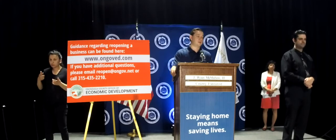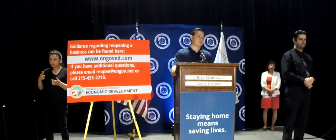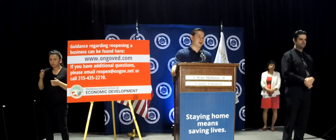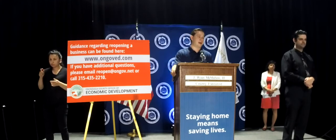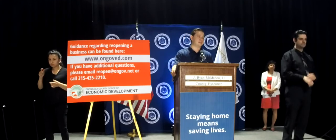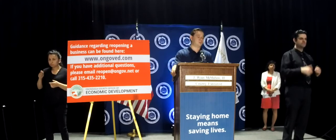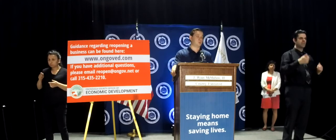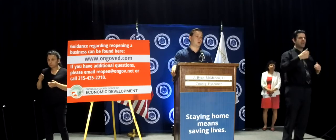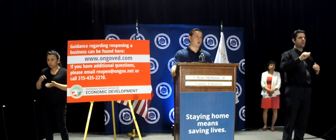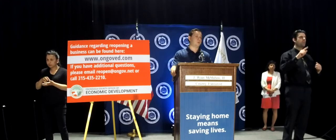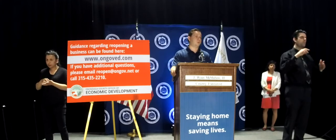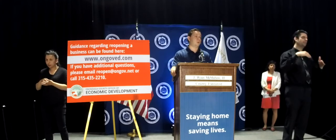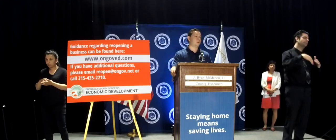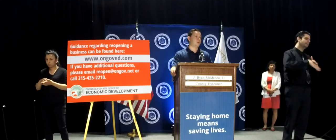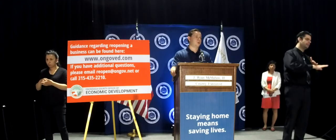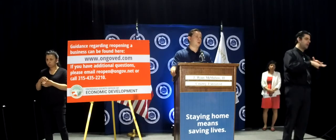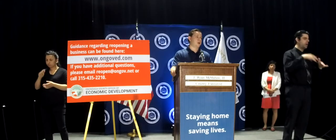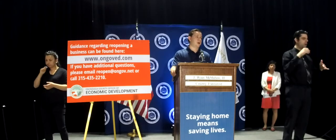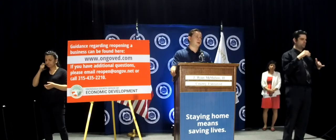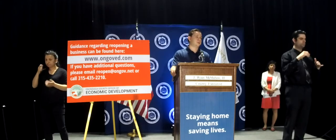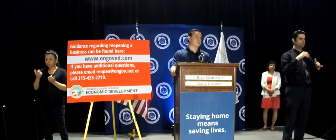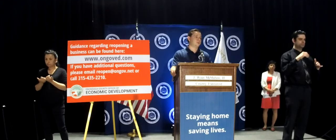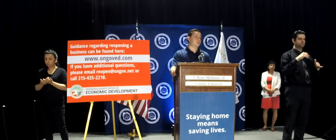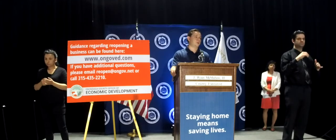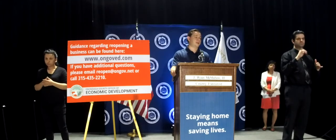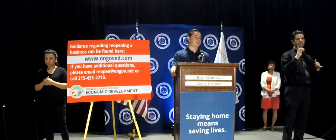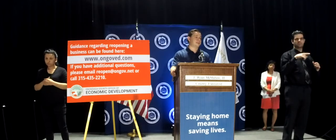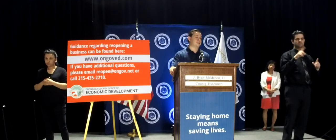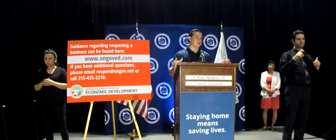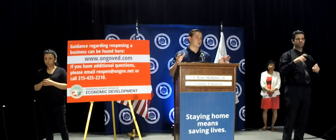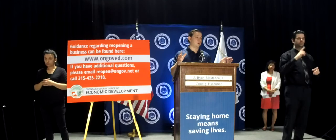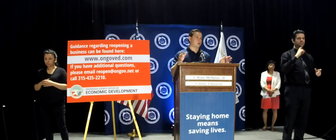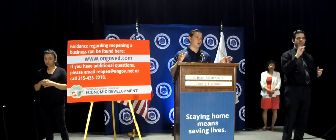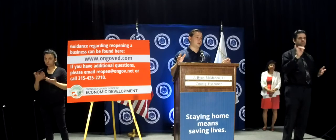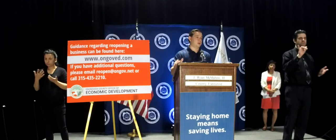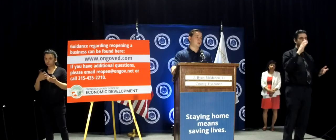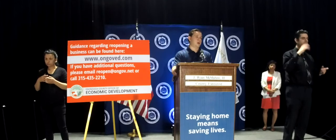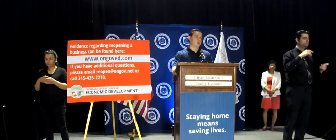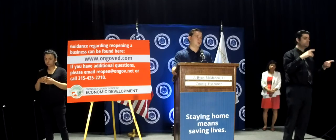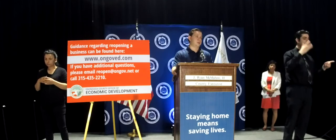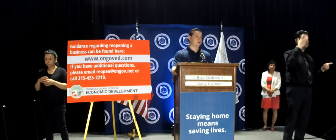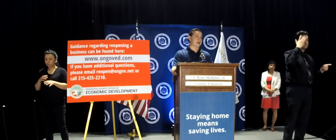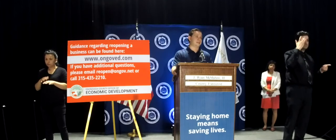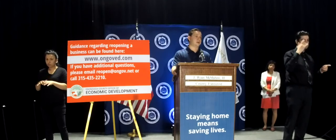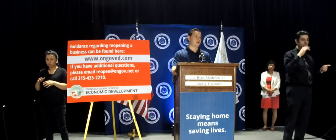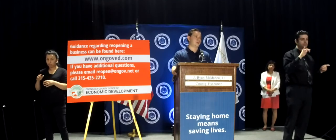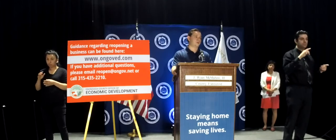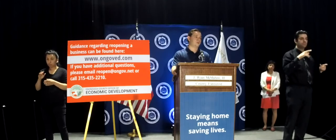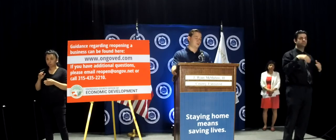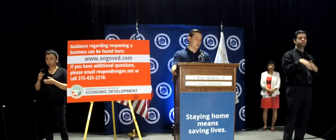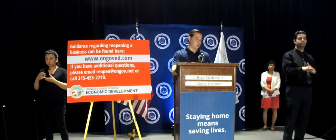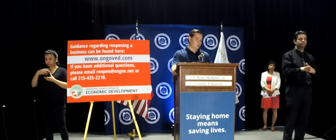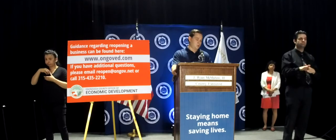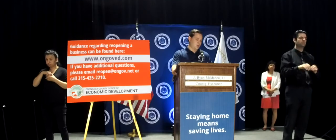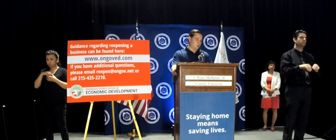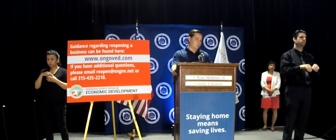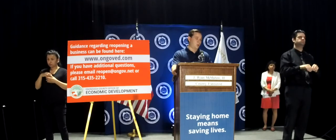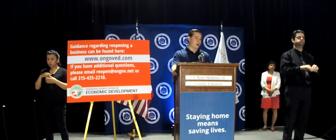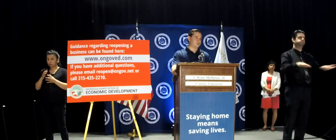Same concept. We don't want people getting sick who are in dense areas.